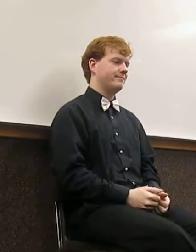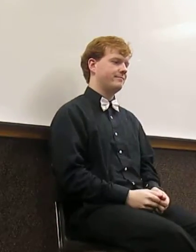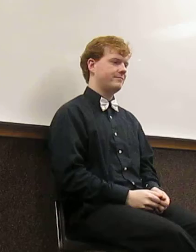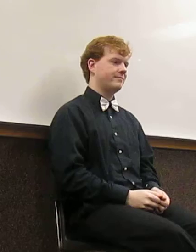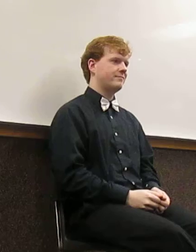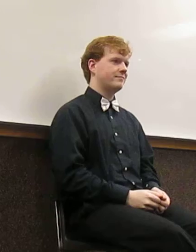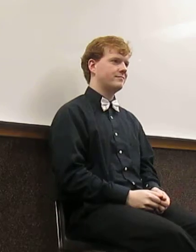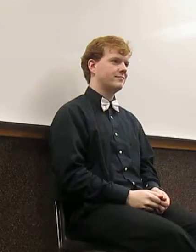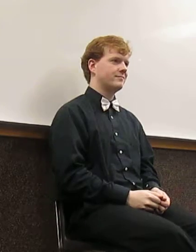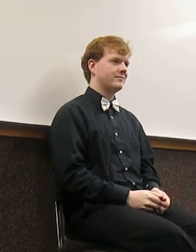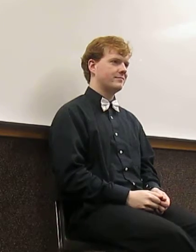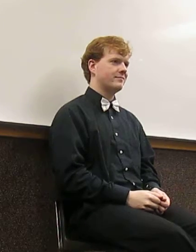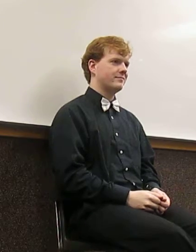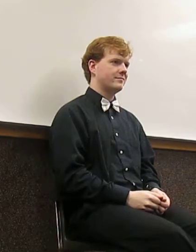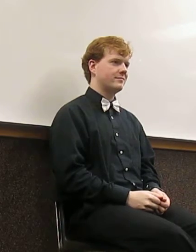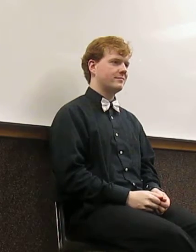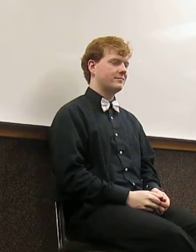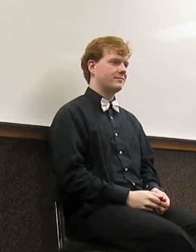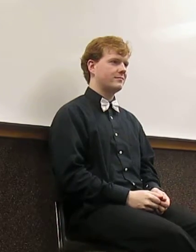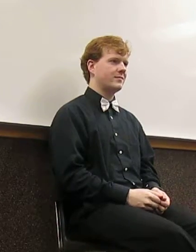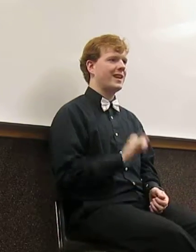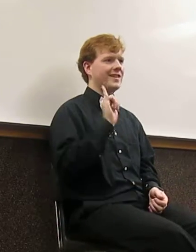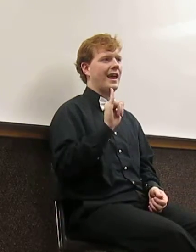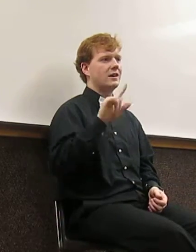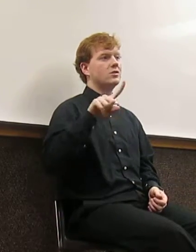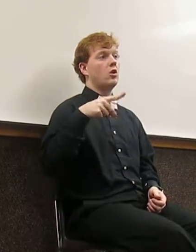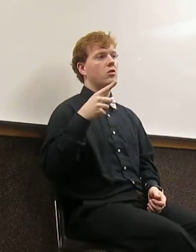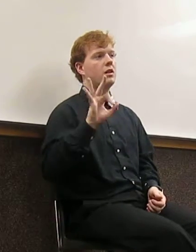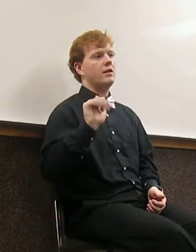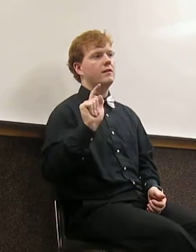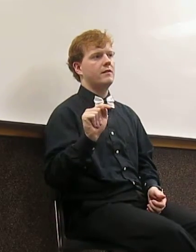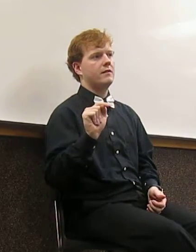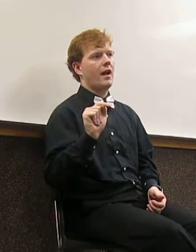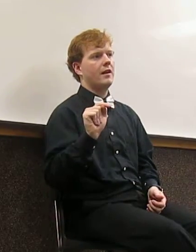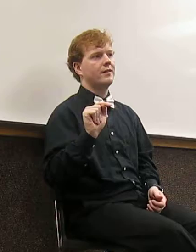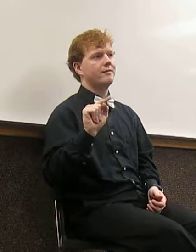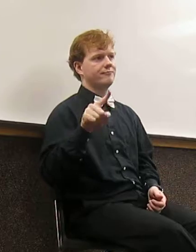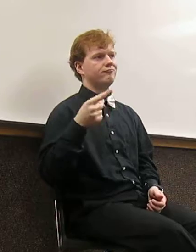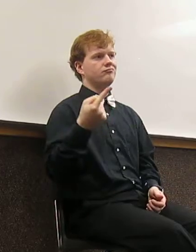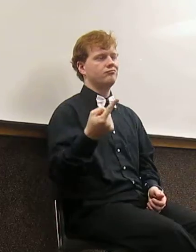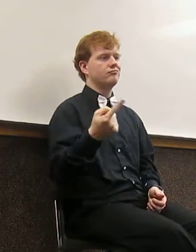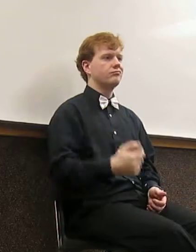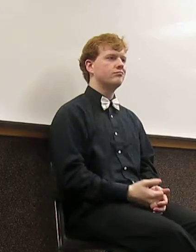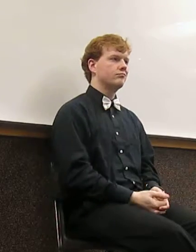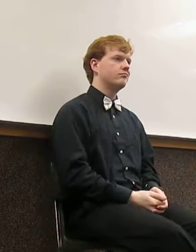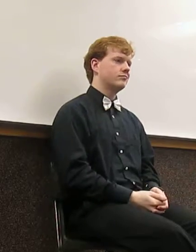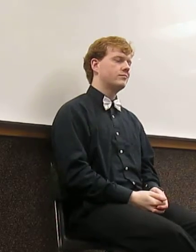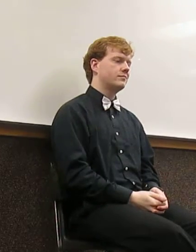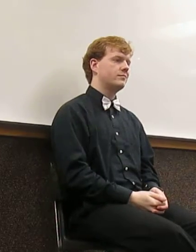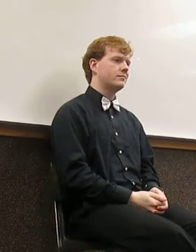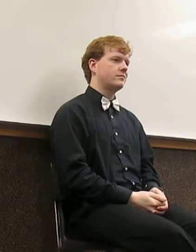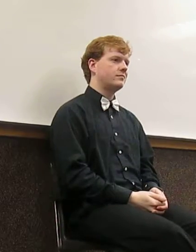They all have their different functions, which we'll kind of go into vitamins later, like what they do and whatnot. But Cade for now